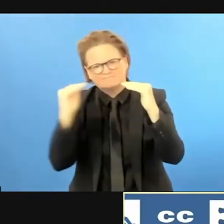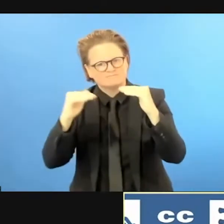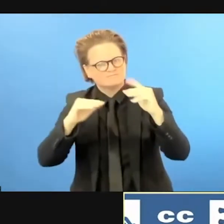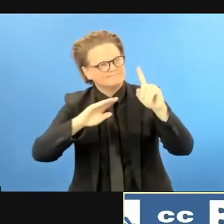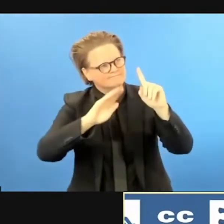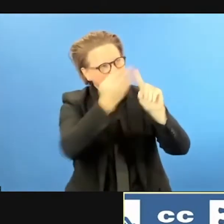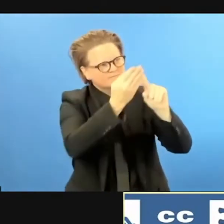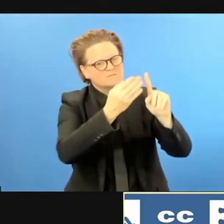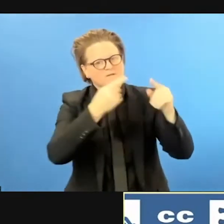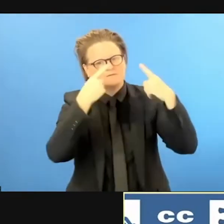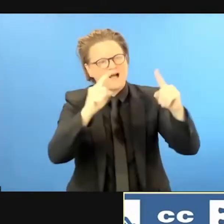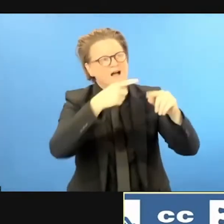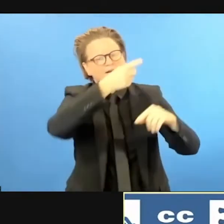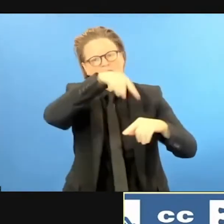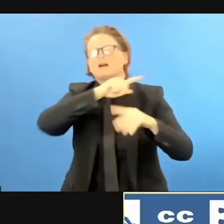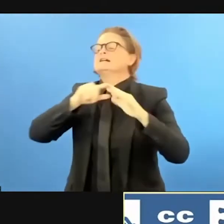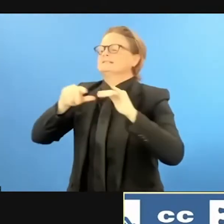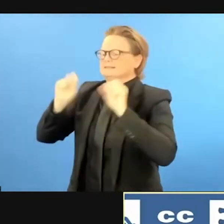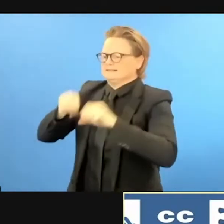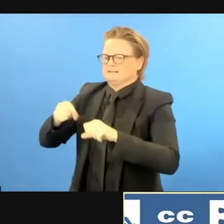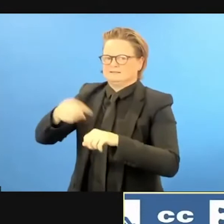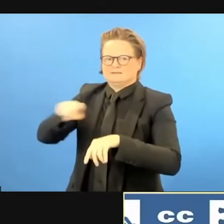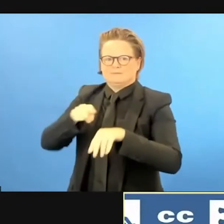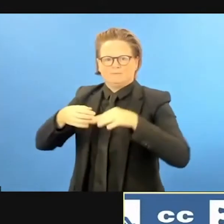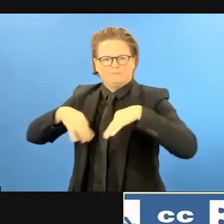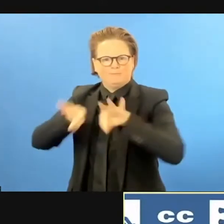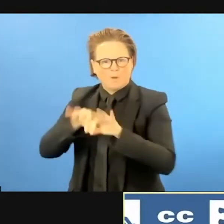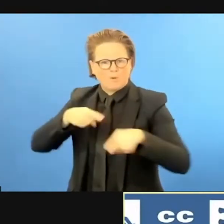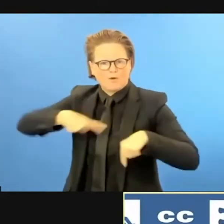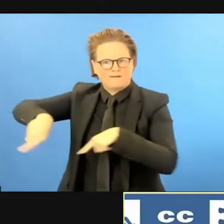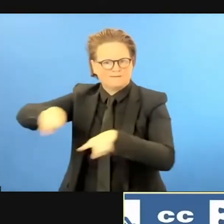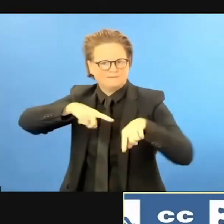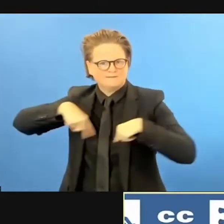of our being together in community. And then